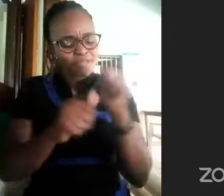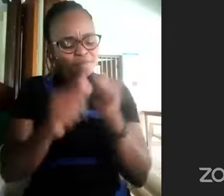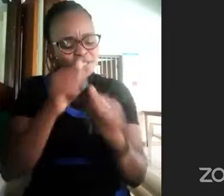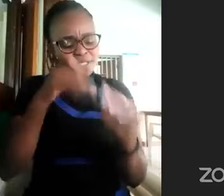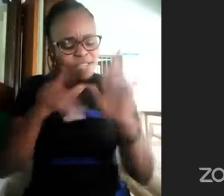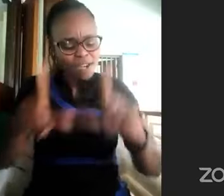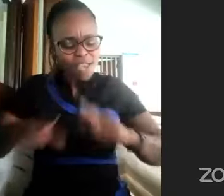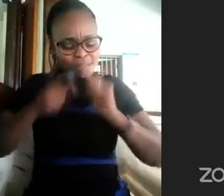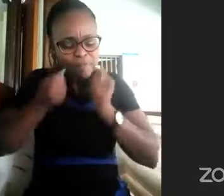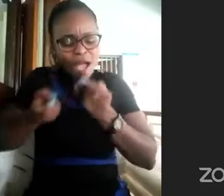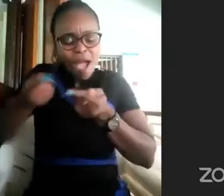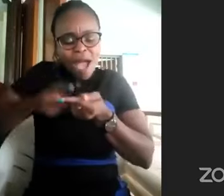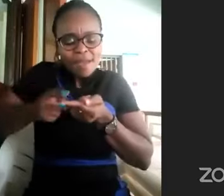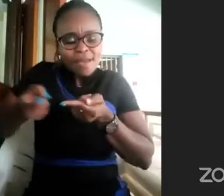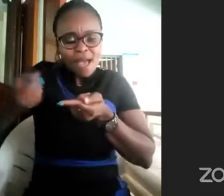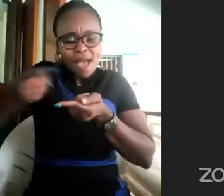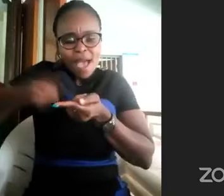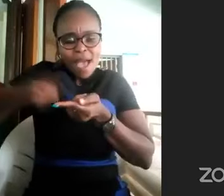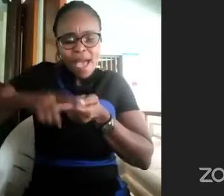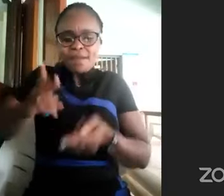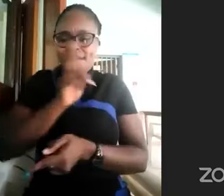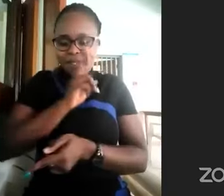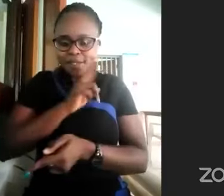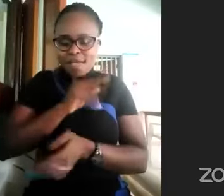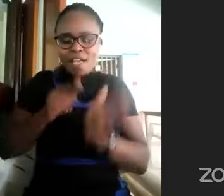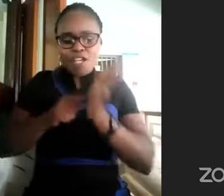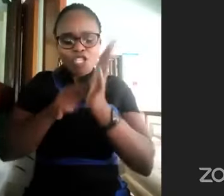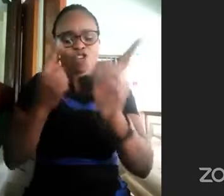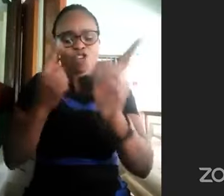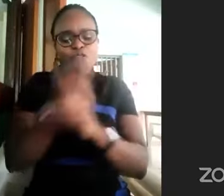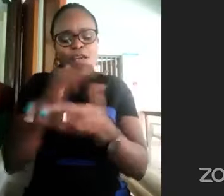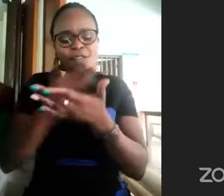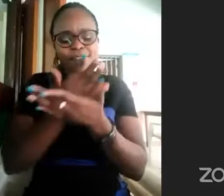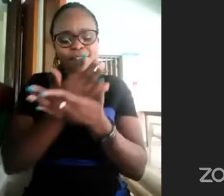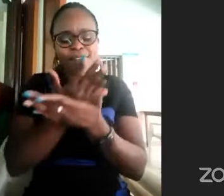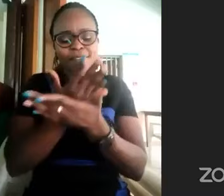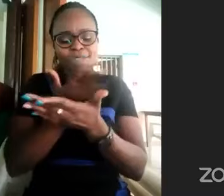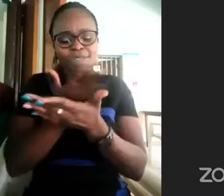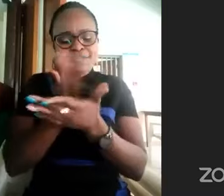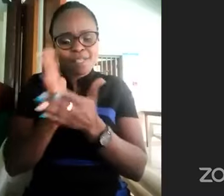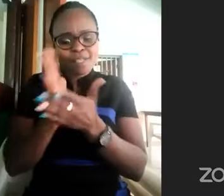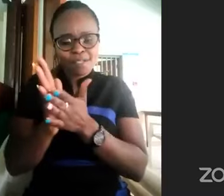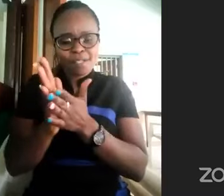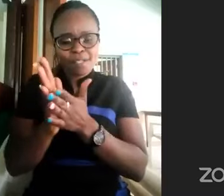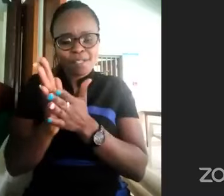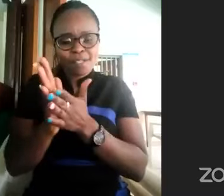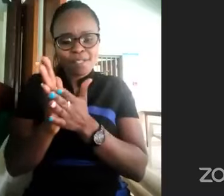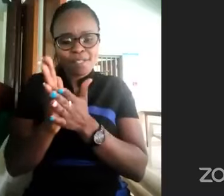one is healthcare sector, educational sector, economic and economic